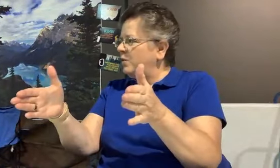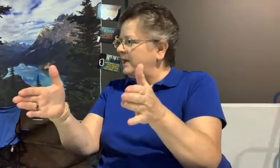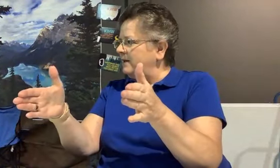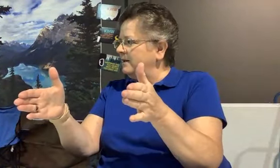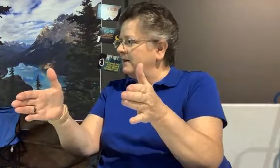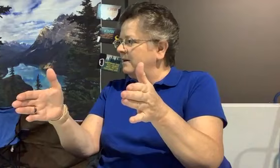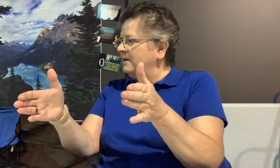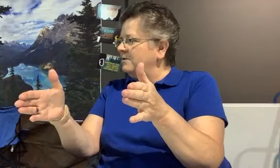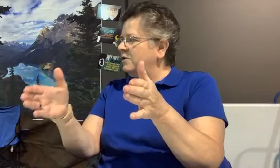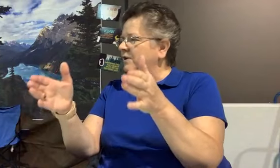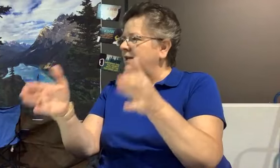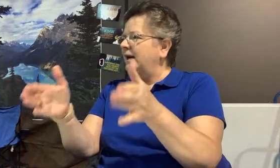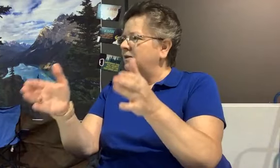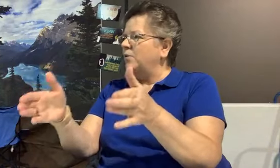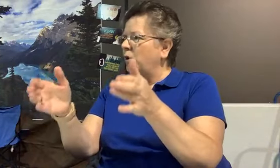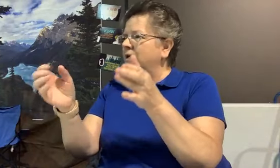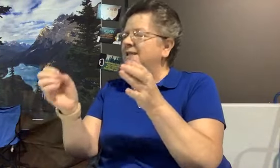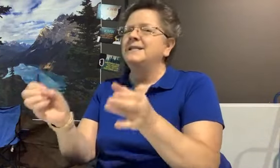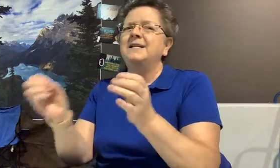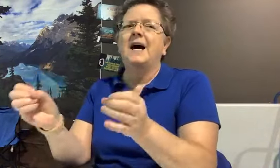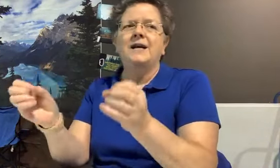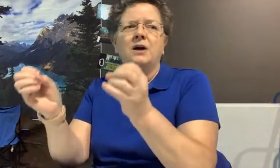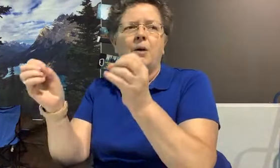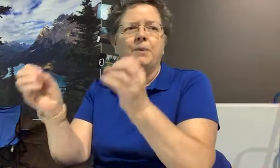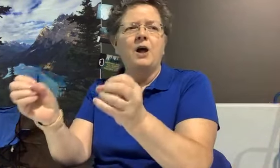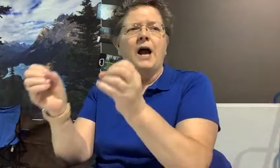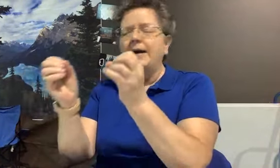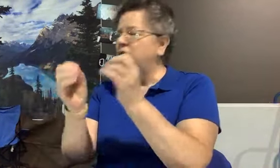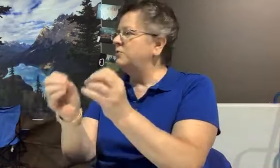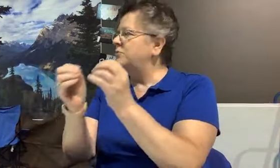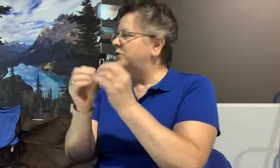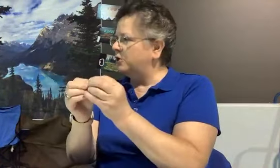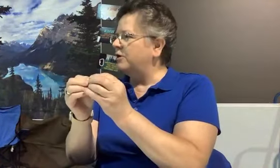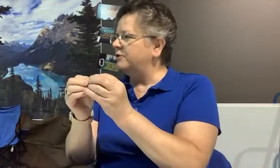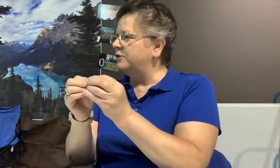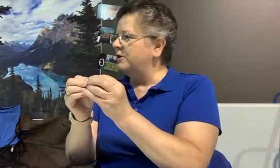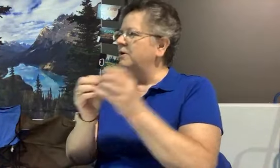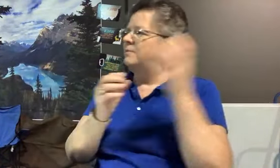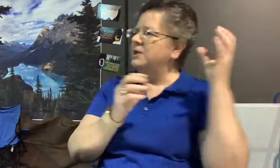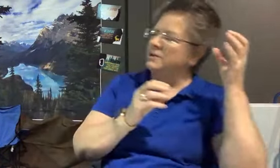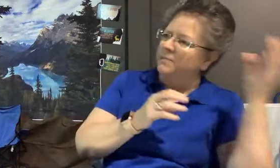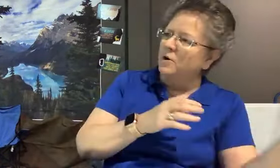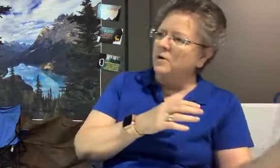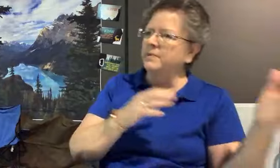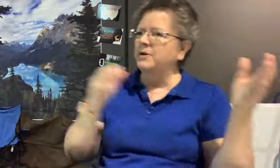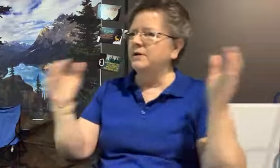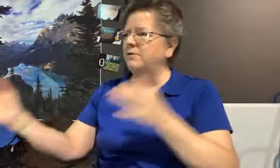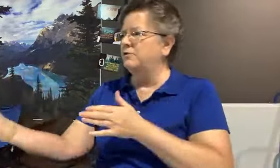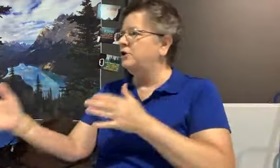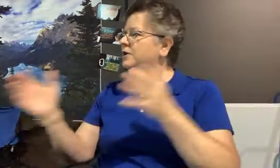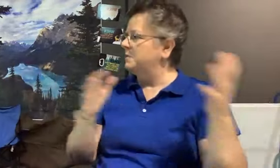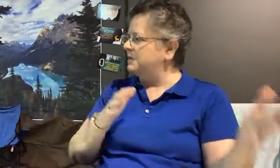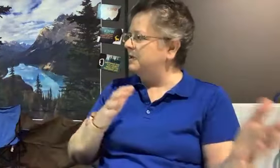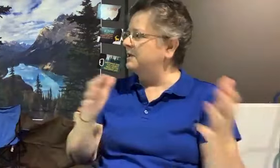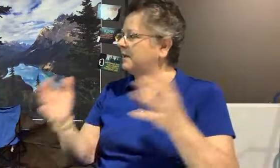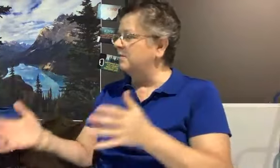between. So the day of the Lord does not apply to the church, because the purpose of those judgments of the day of the